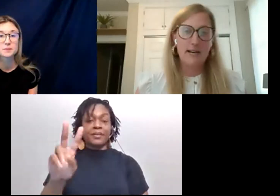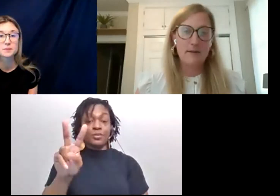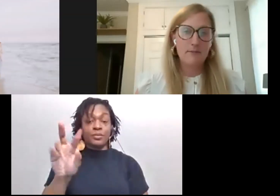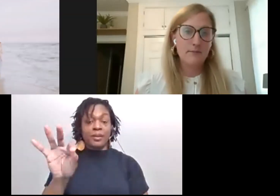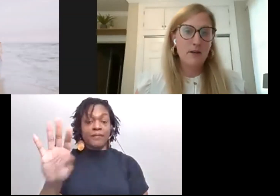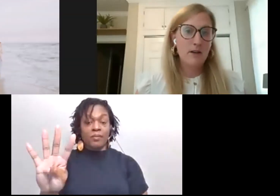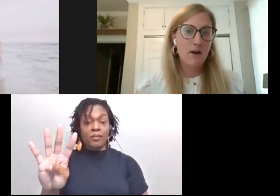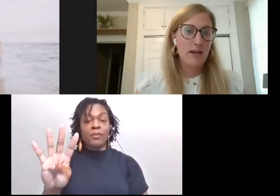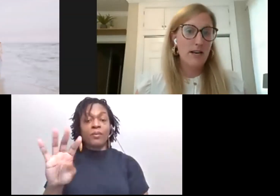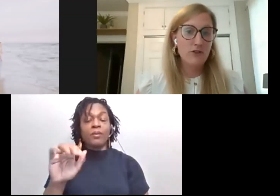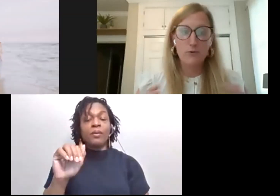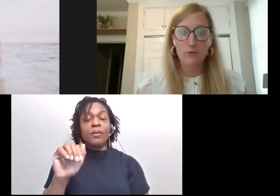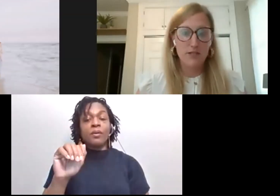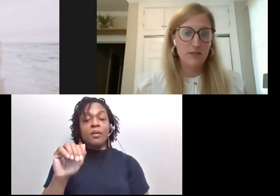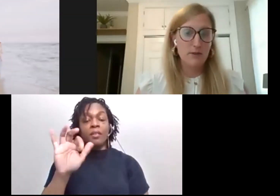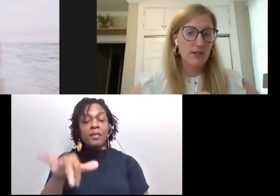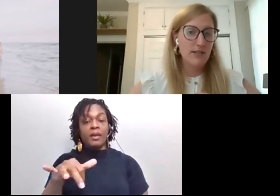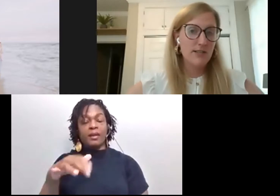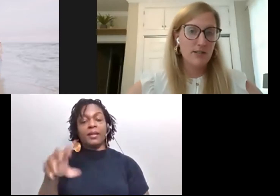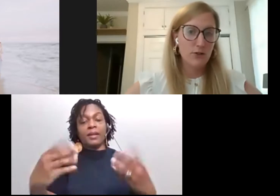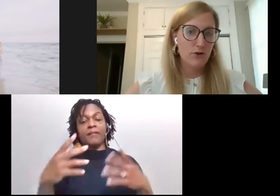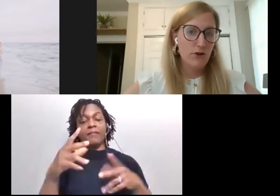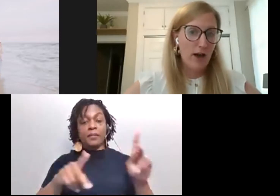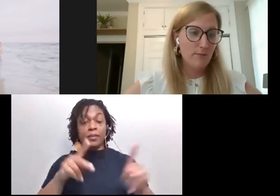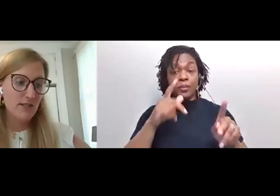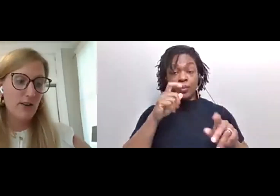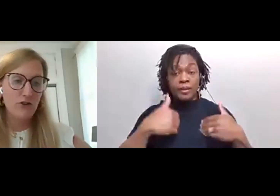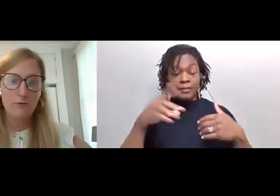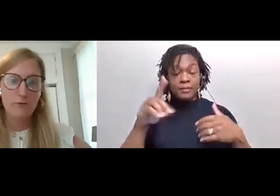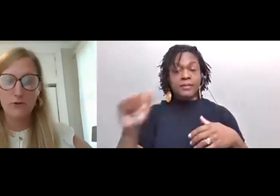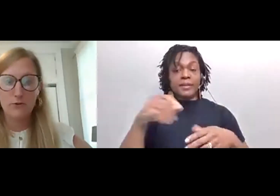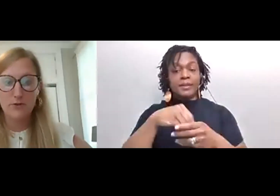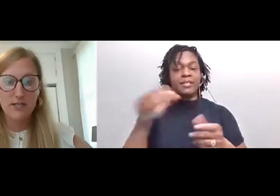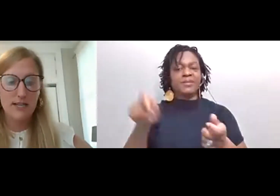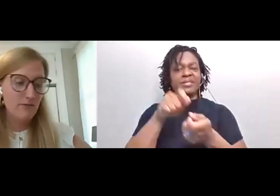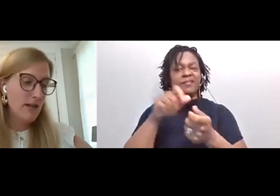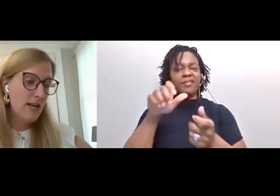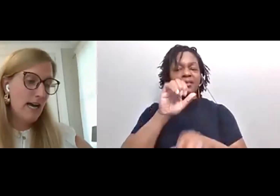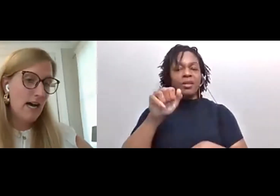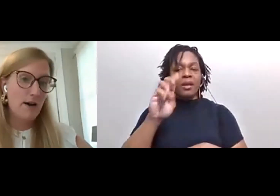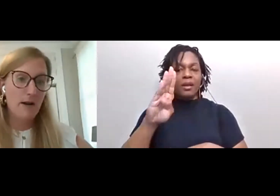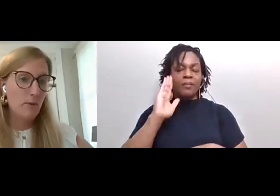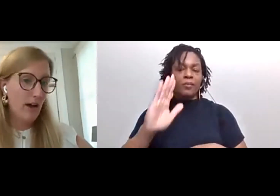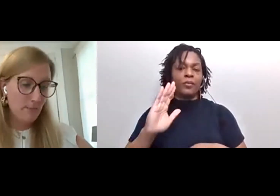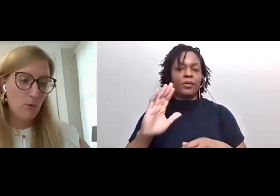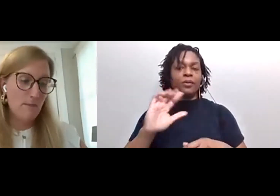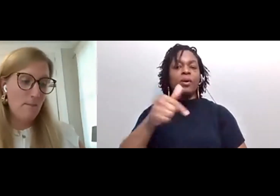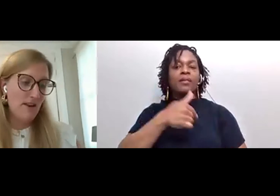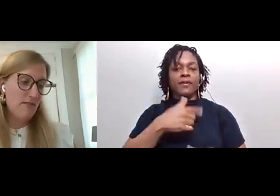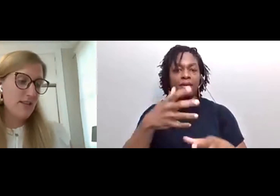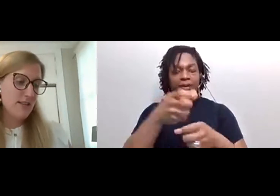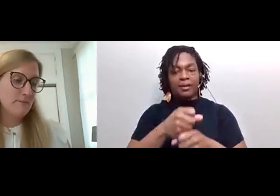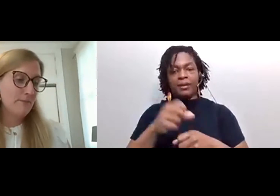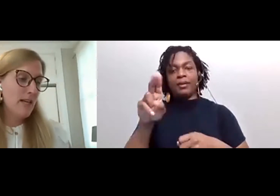makes individuals with disabilities in certain jobs eligible to receive